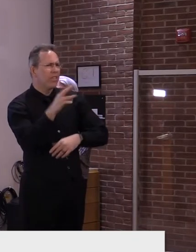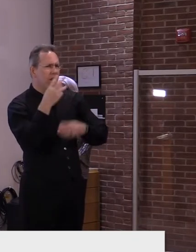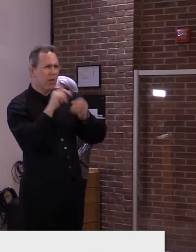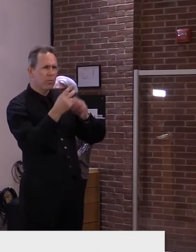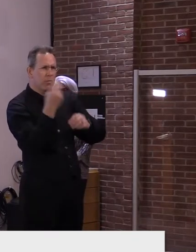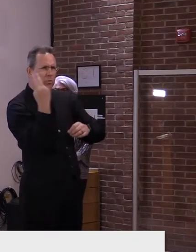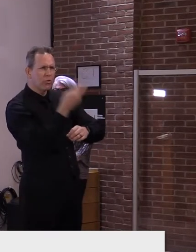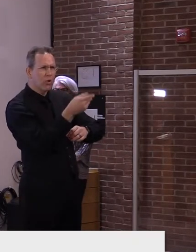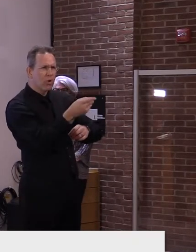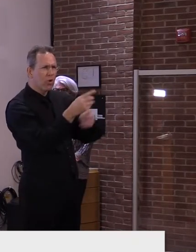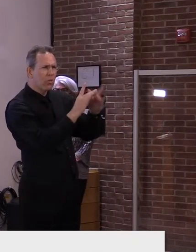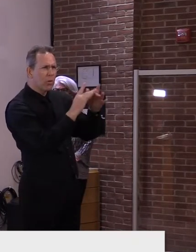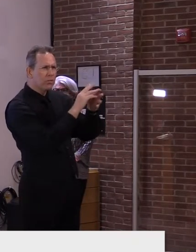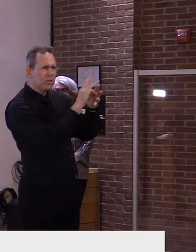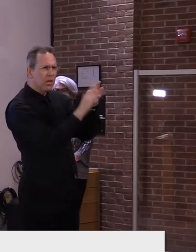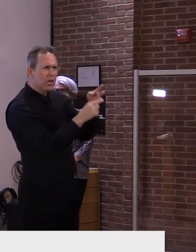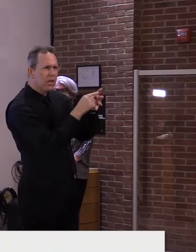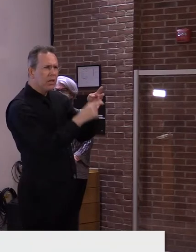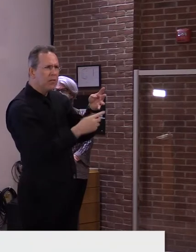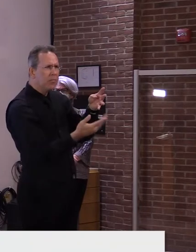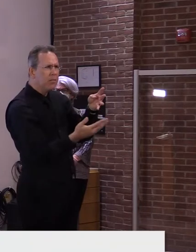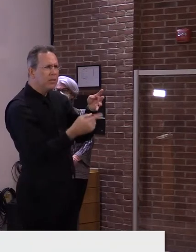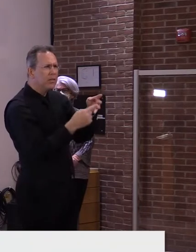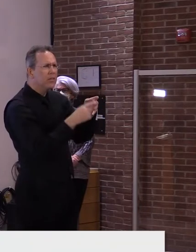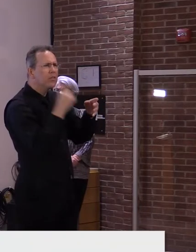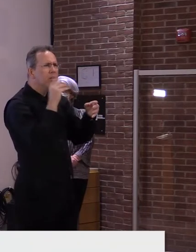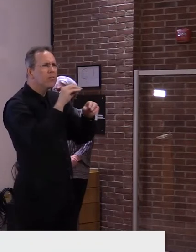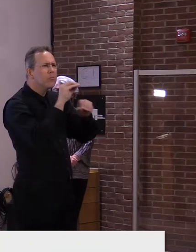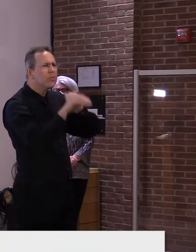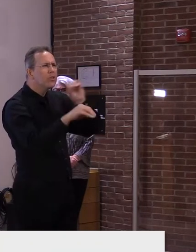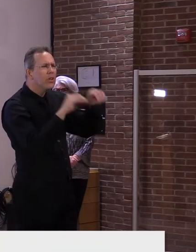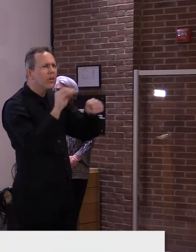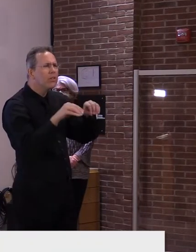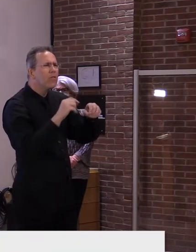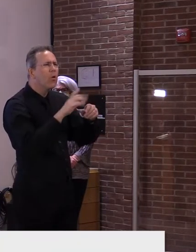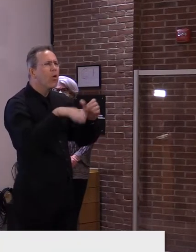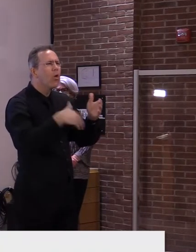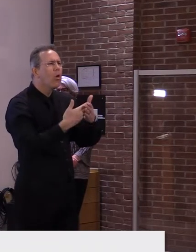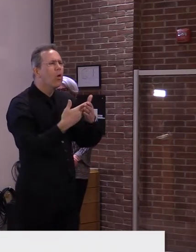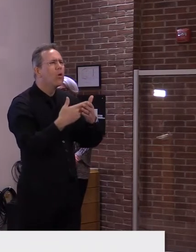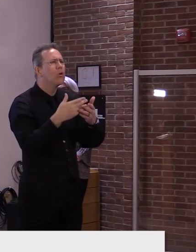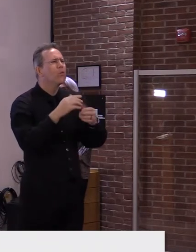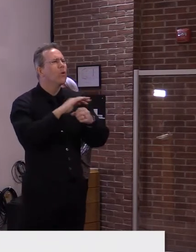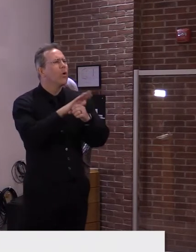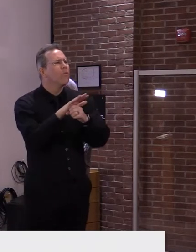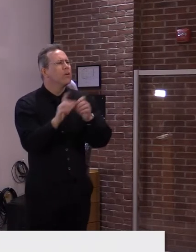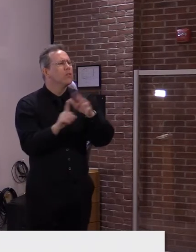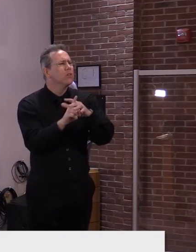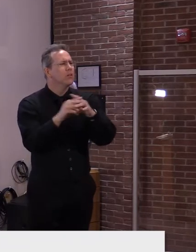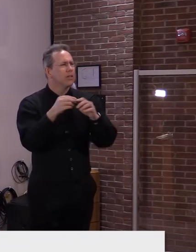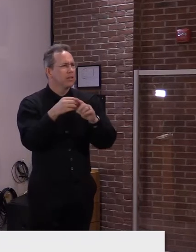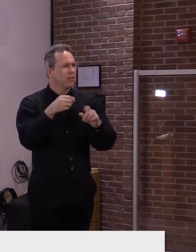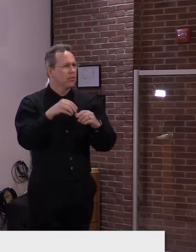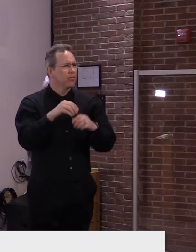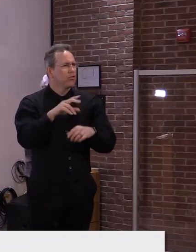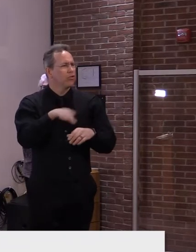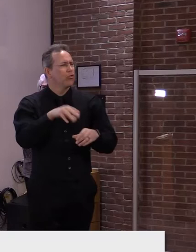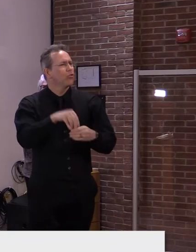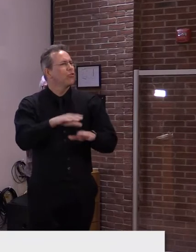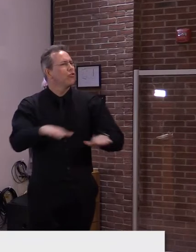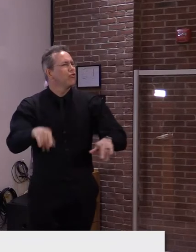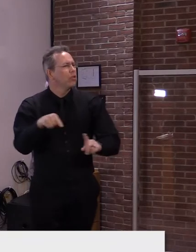has to do with the percentage of all Vermont COVID cases that have been in children, which may well be